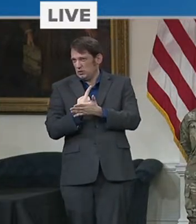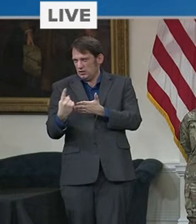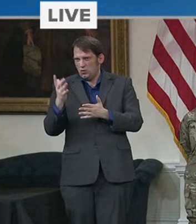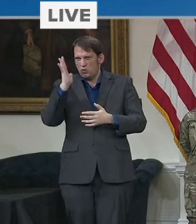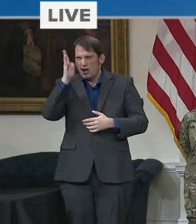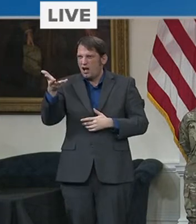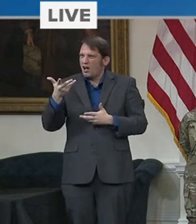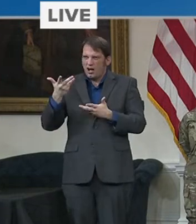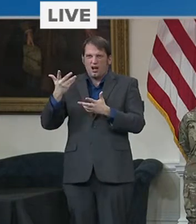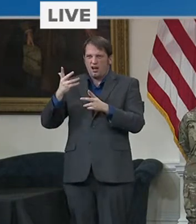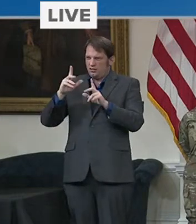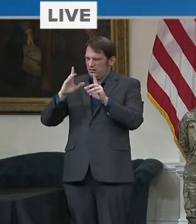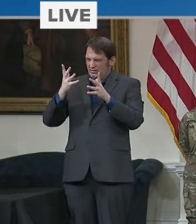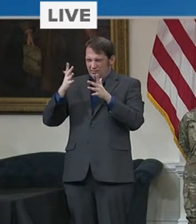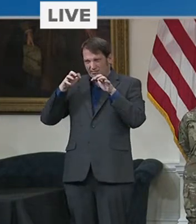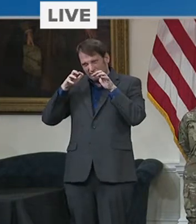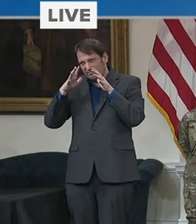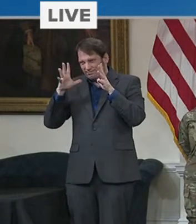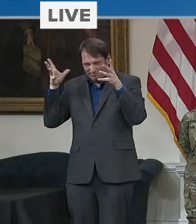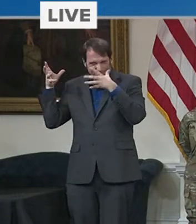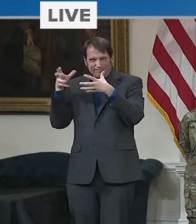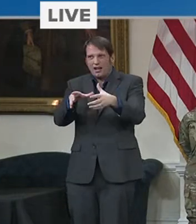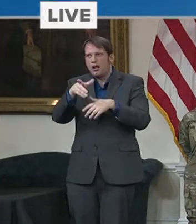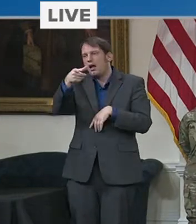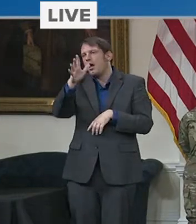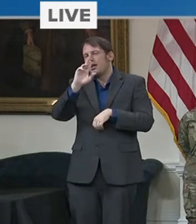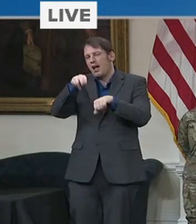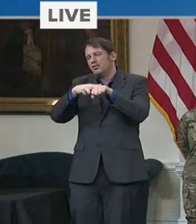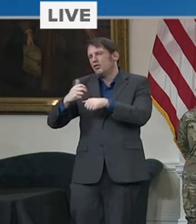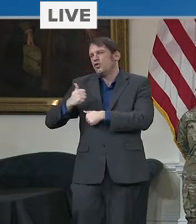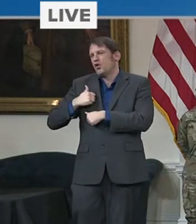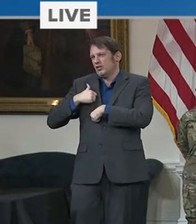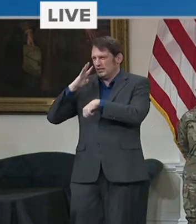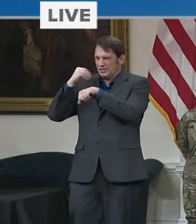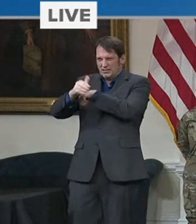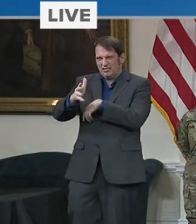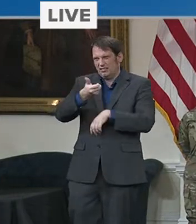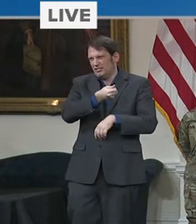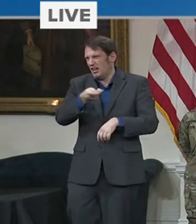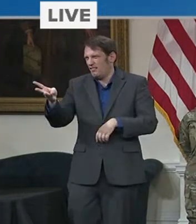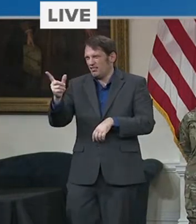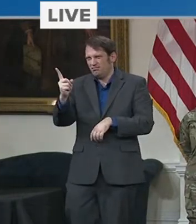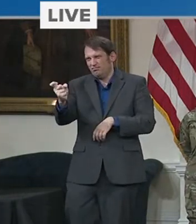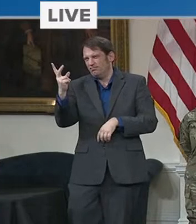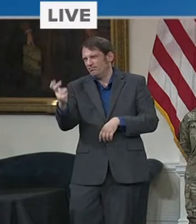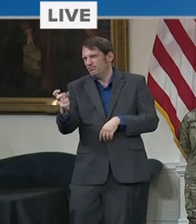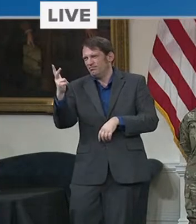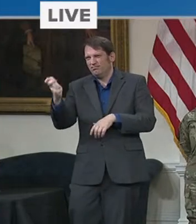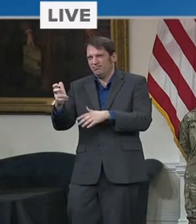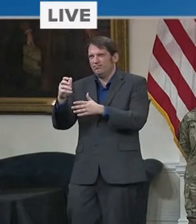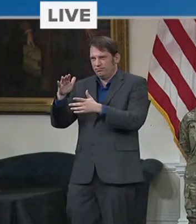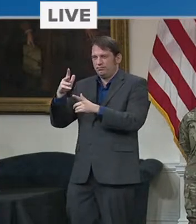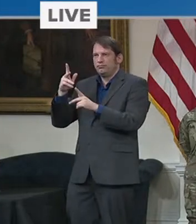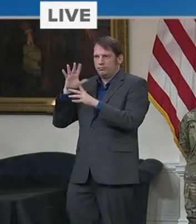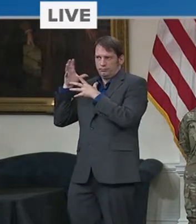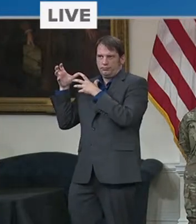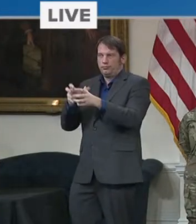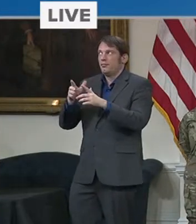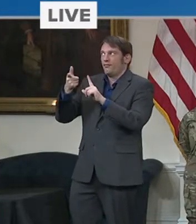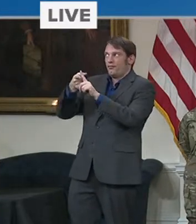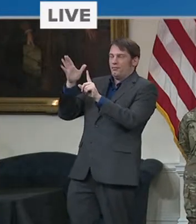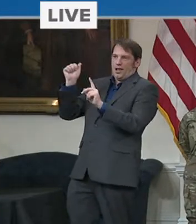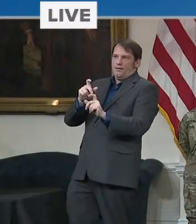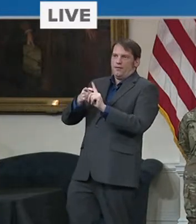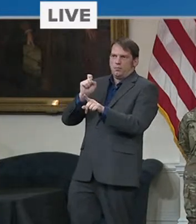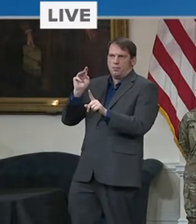in Washington protecting our nation's capital will be immediately reassigned to help